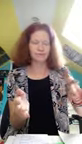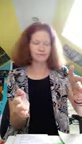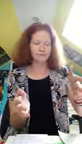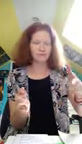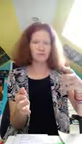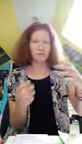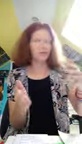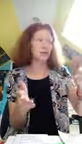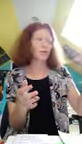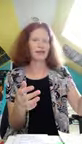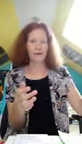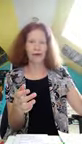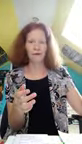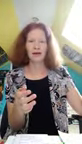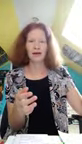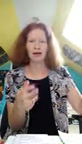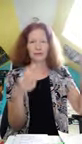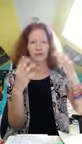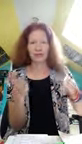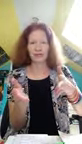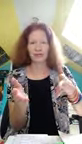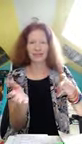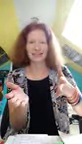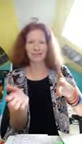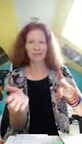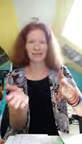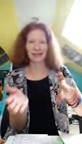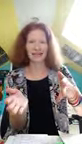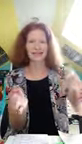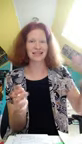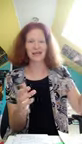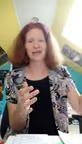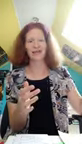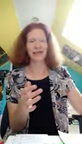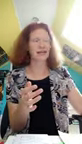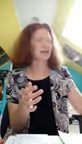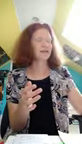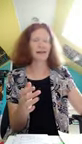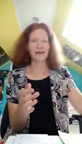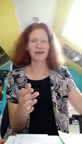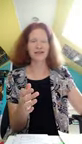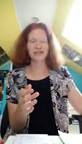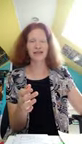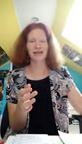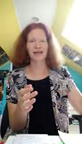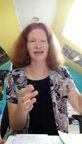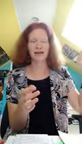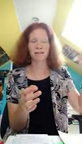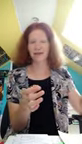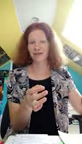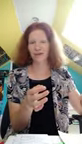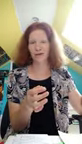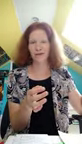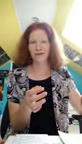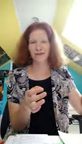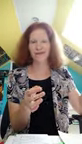So like right now, I'm trying to explain to you about this, and I'm hearing the air conditioning. I might hear some birds